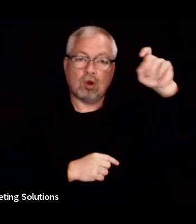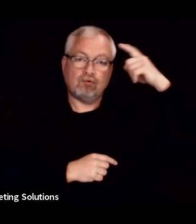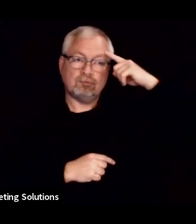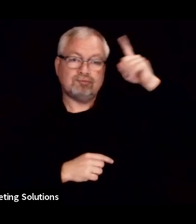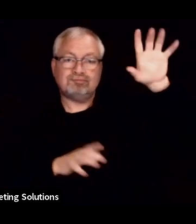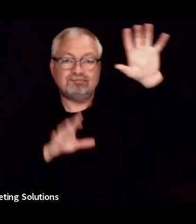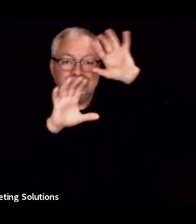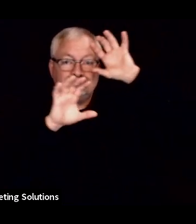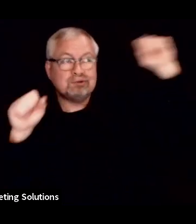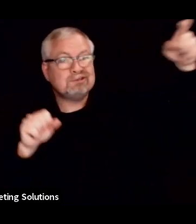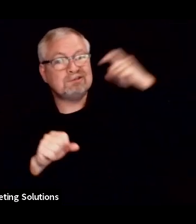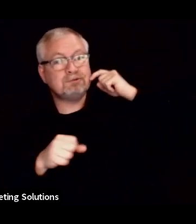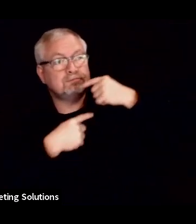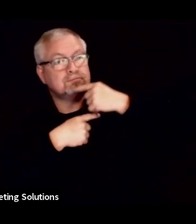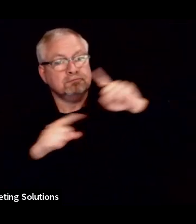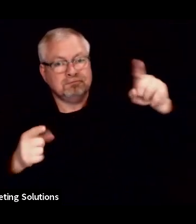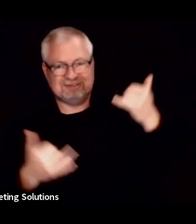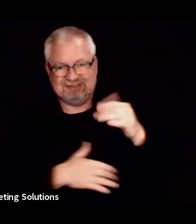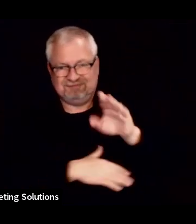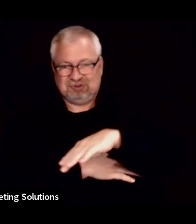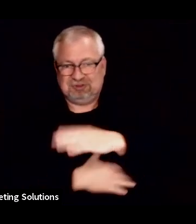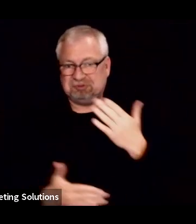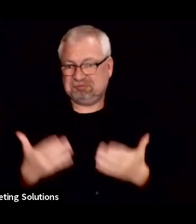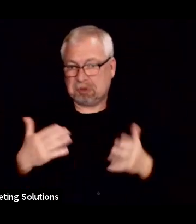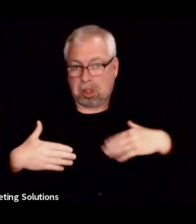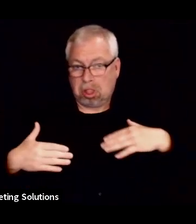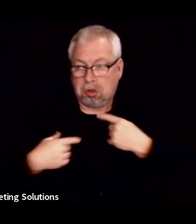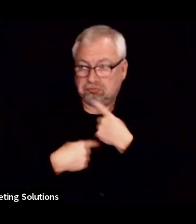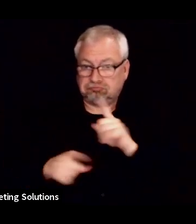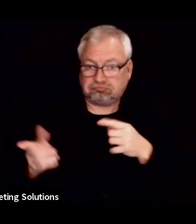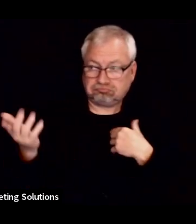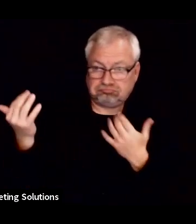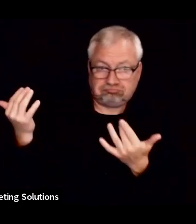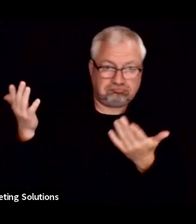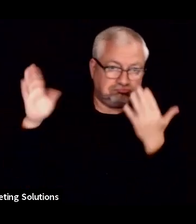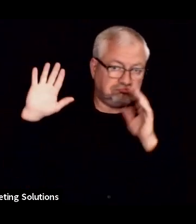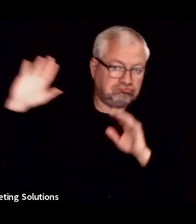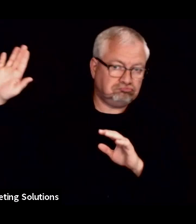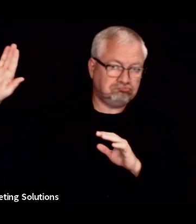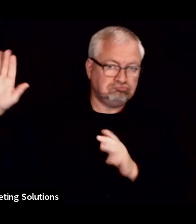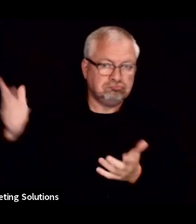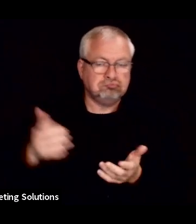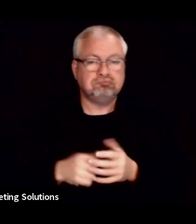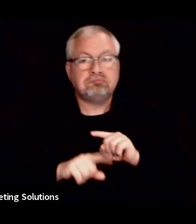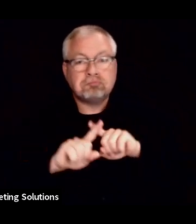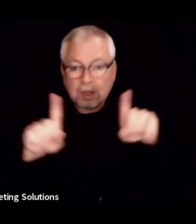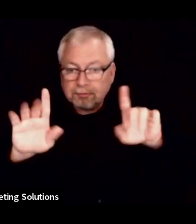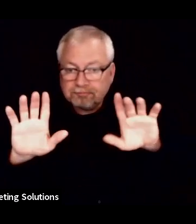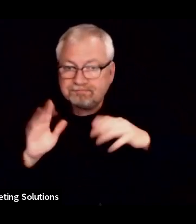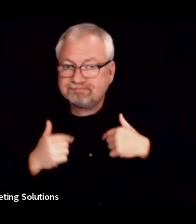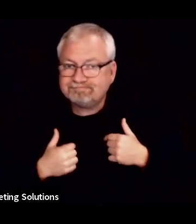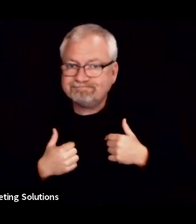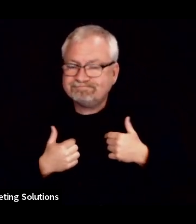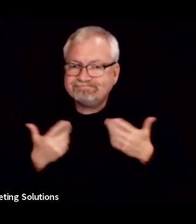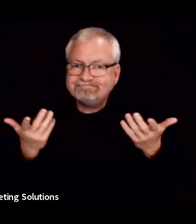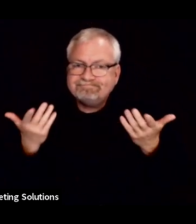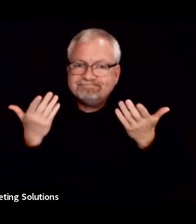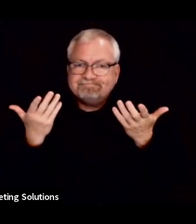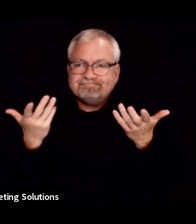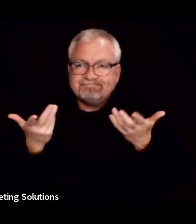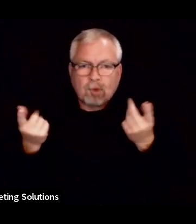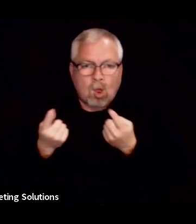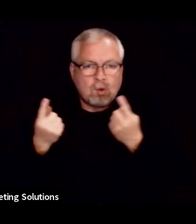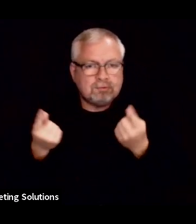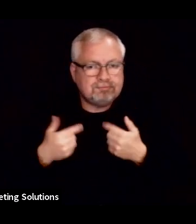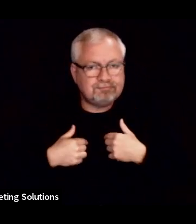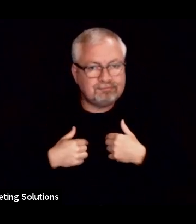already be out. But I would think that statement might just speak to the fact that those conversations locally